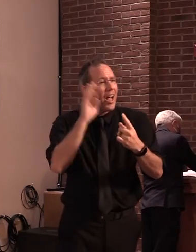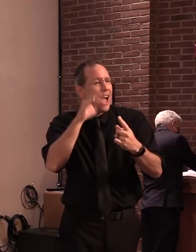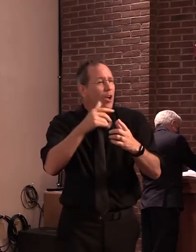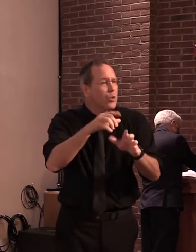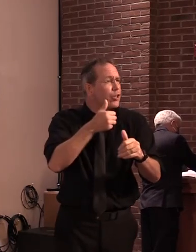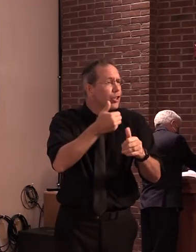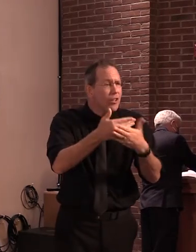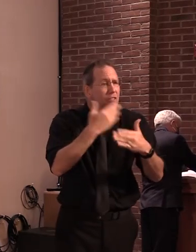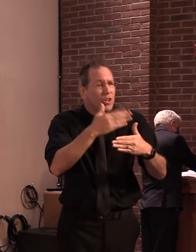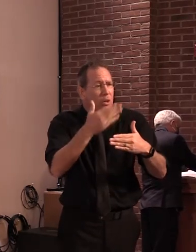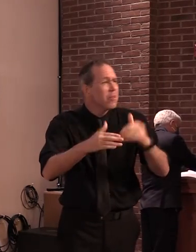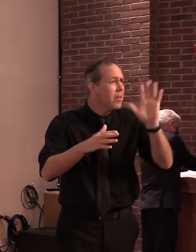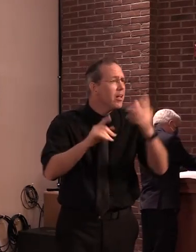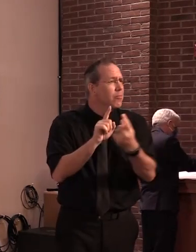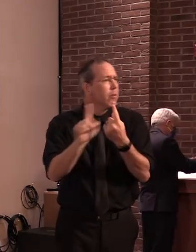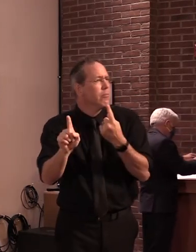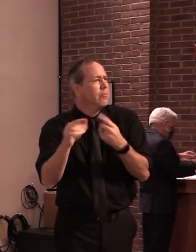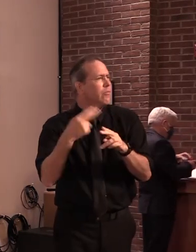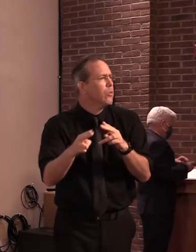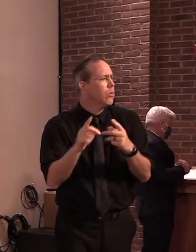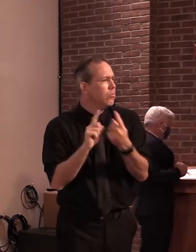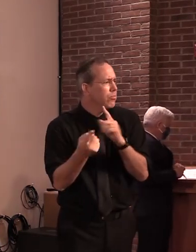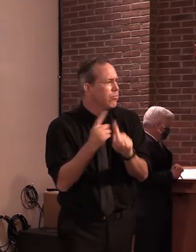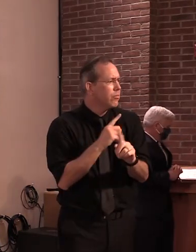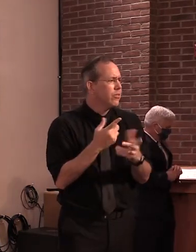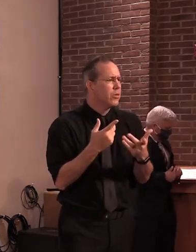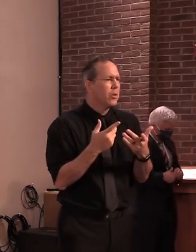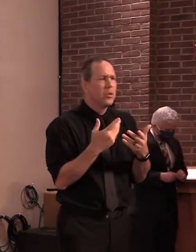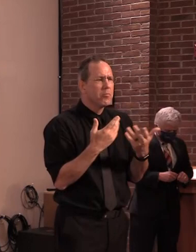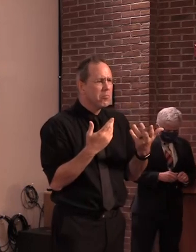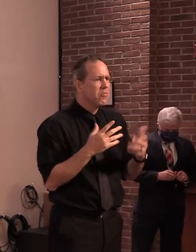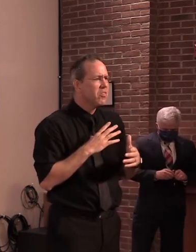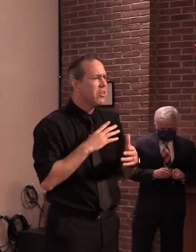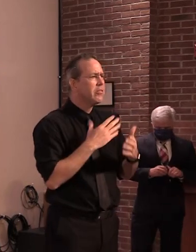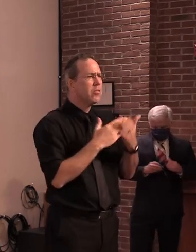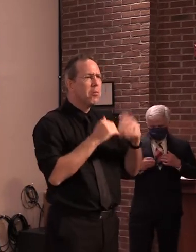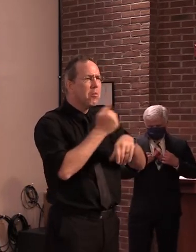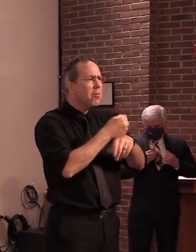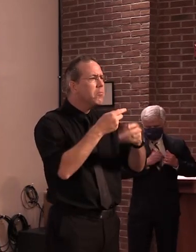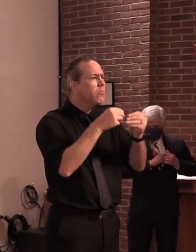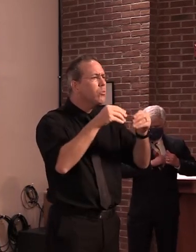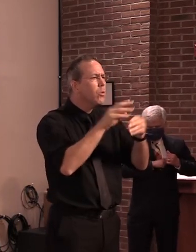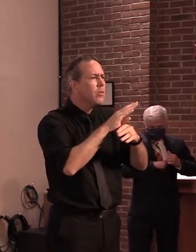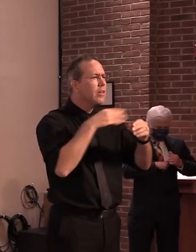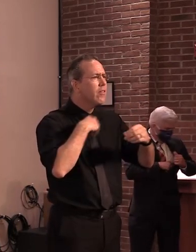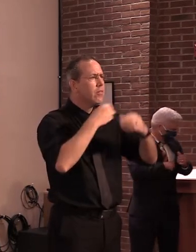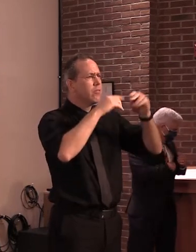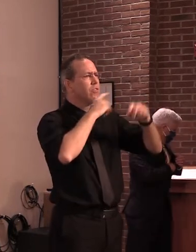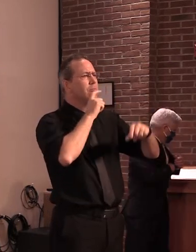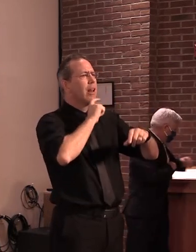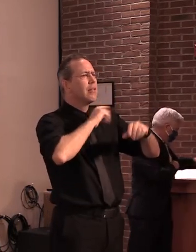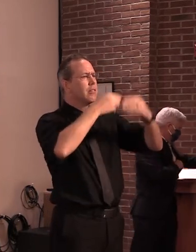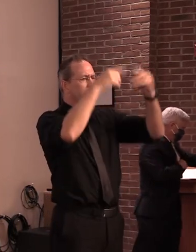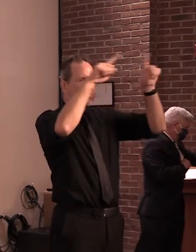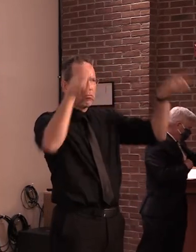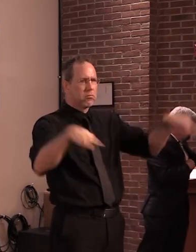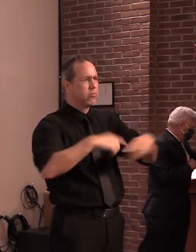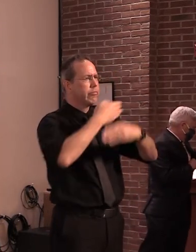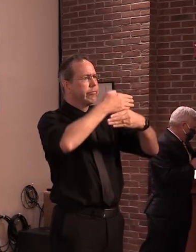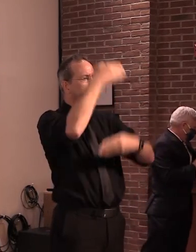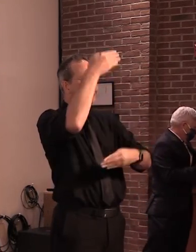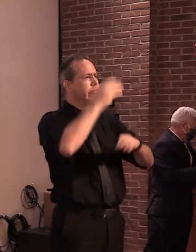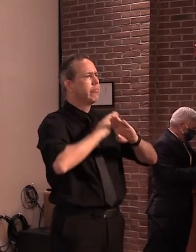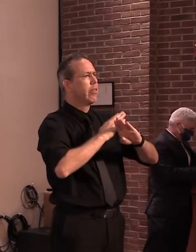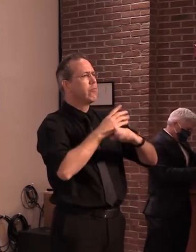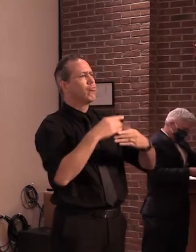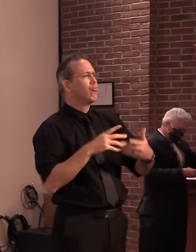register where they have plexiglass and everyone's masked, and the likelihood of having any disease is very